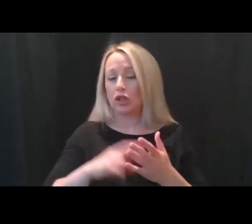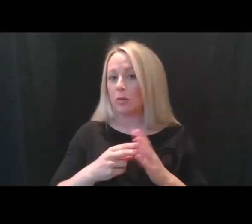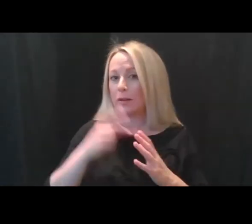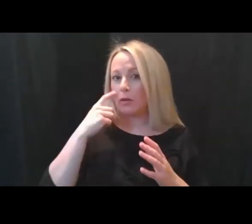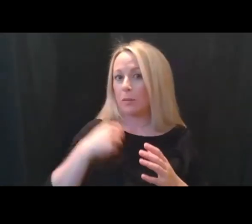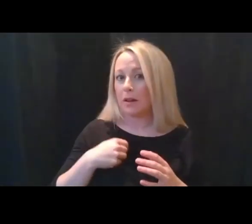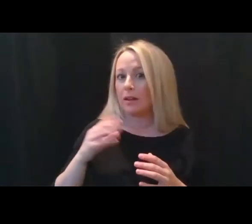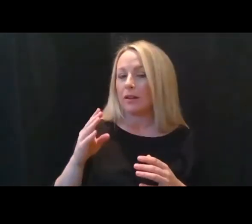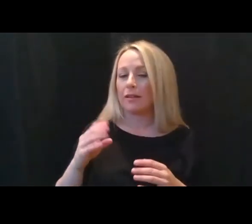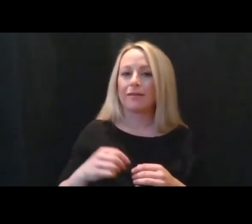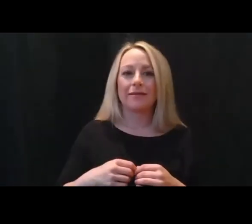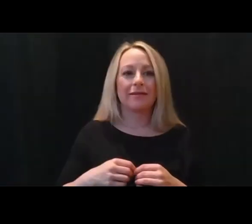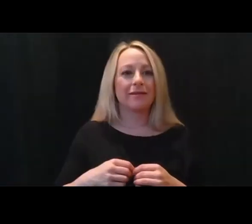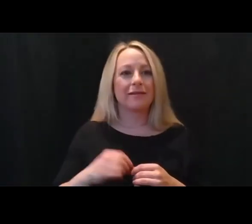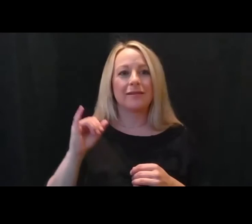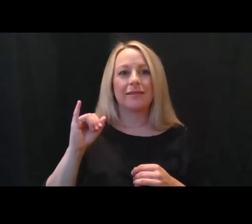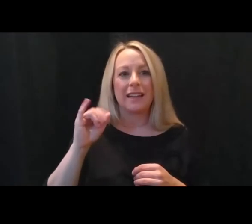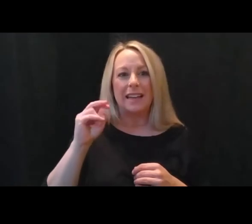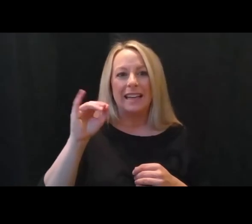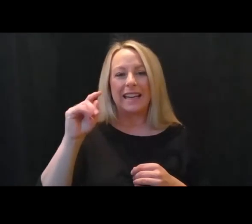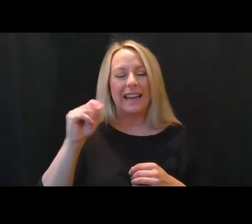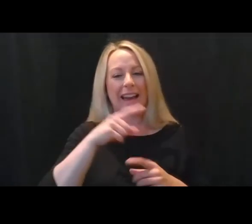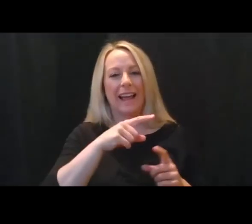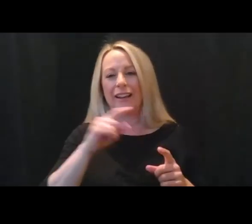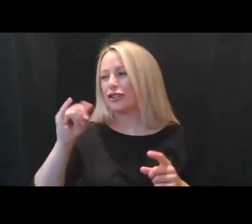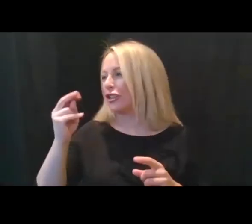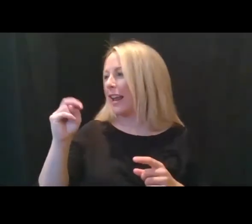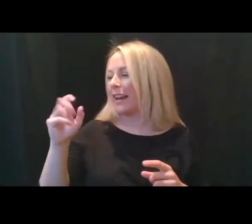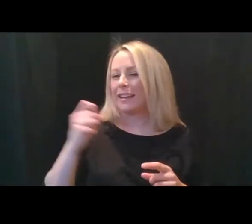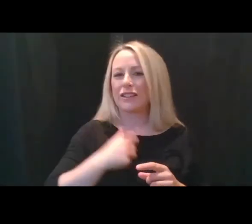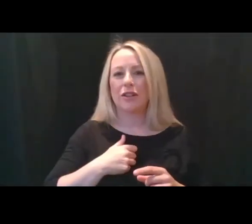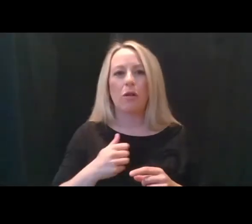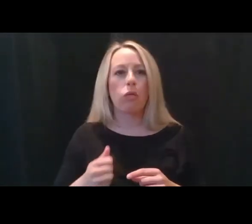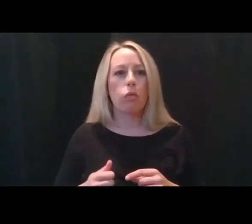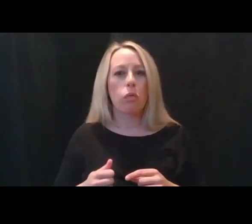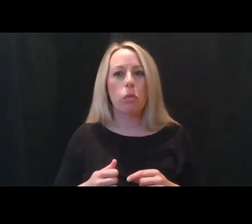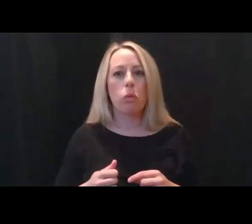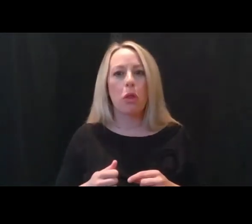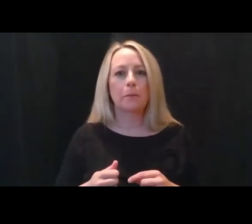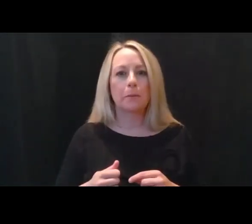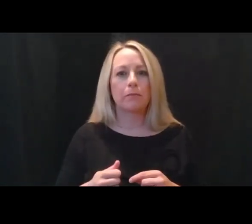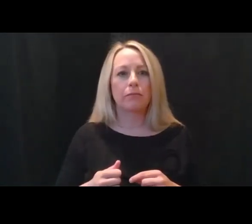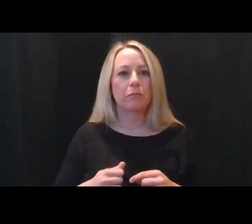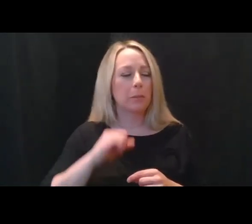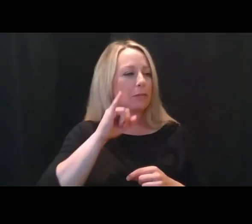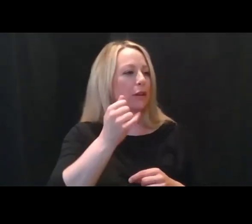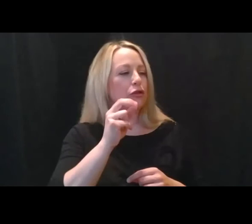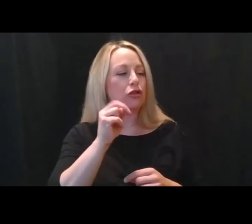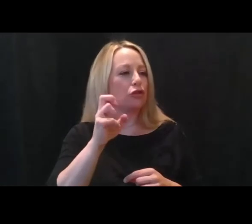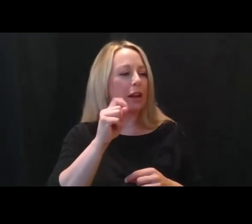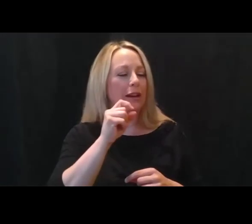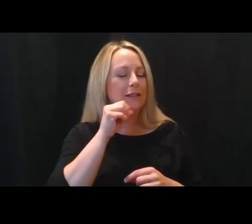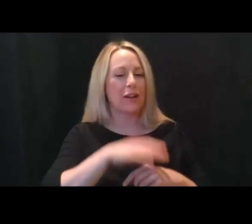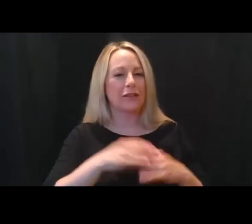Yes, did I? I'm sorry. Yeah. I thought I said your name, but it might not have come out that way. You Yes, said Nita, thank Janet, you. but I don't think Janet's on this one. So You're right.